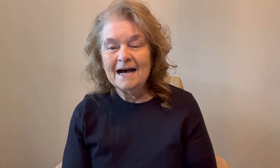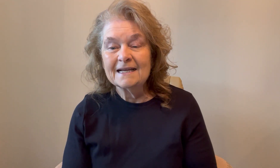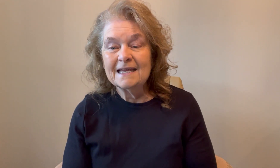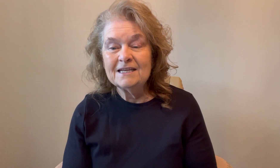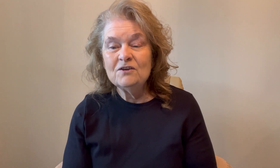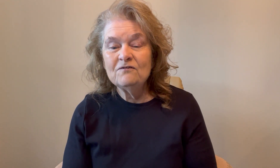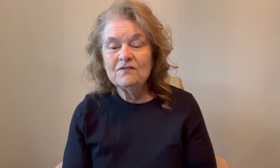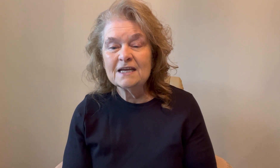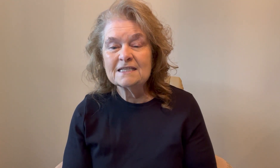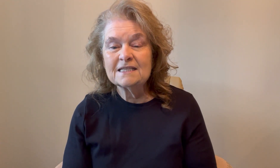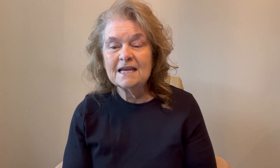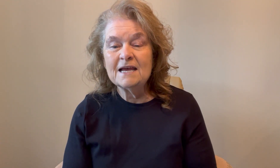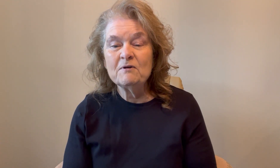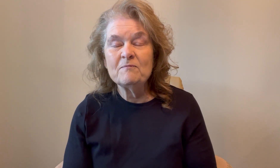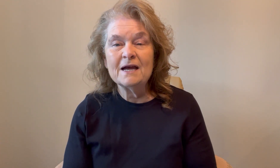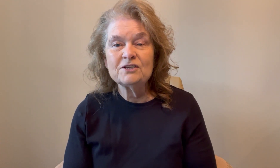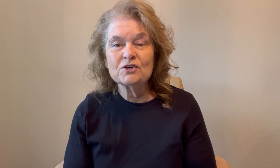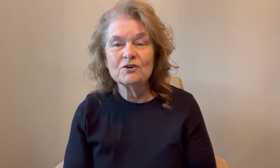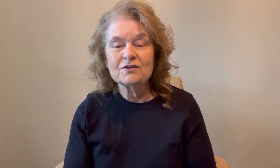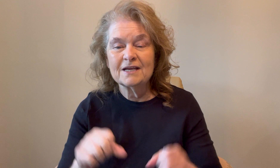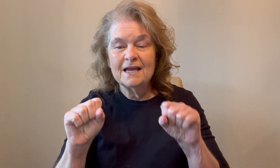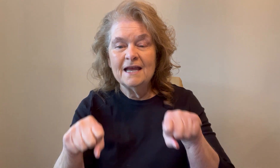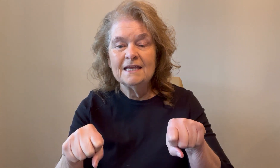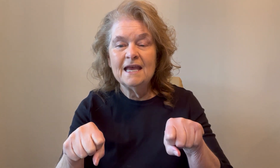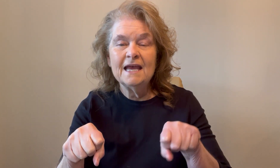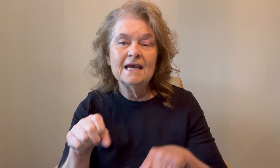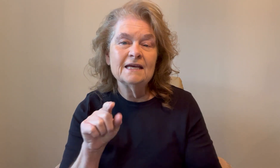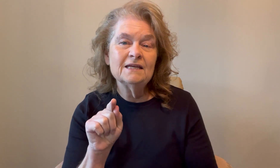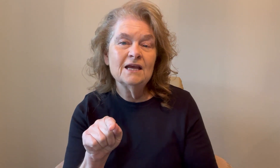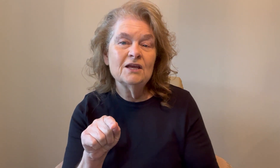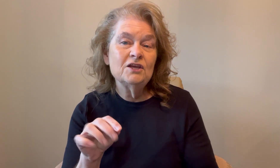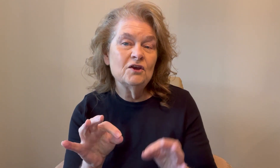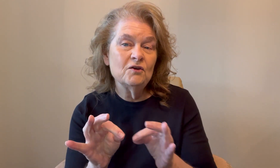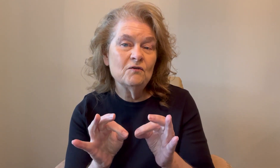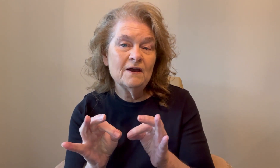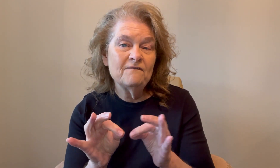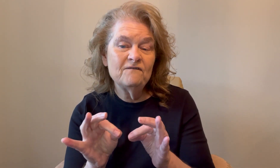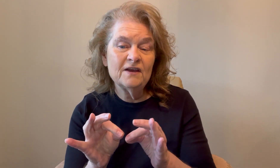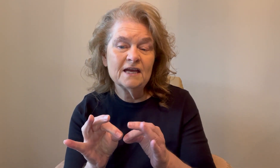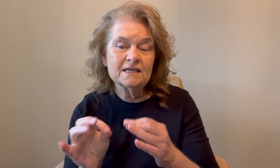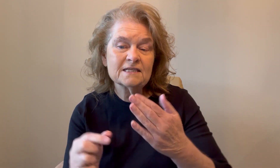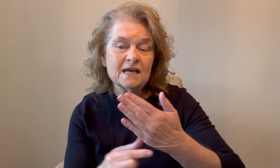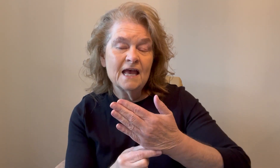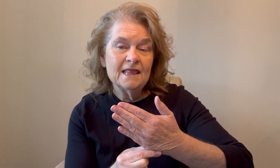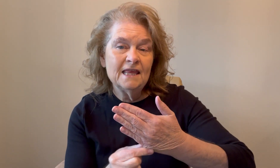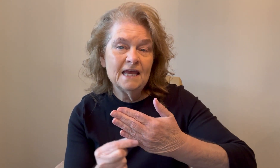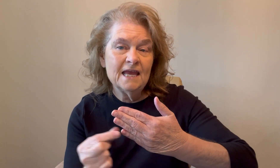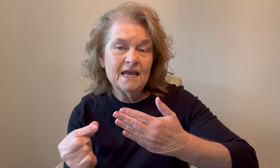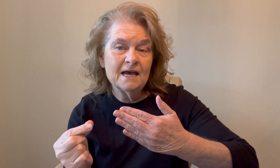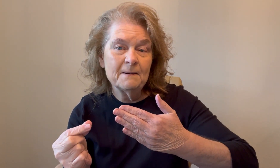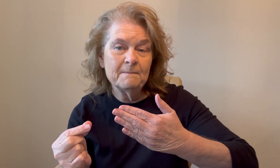Can you fix the hem of my shirt? Can you fix the hem?